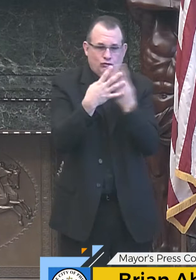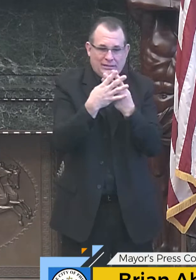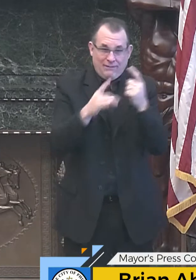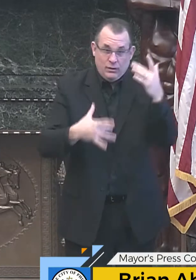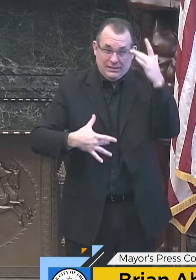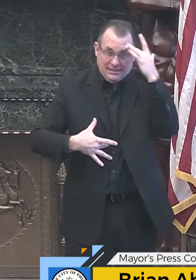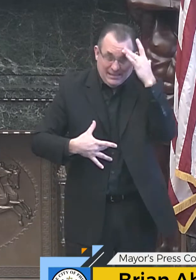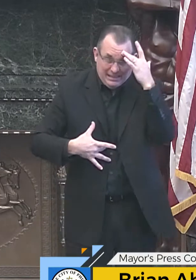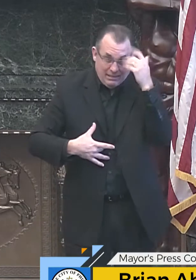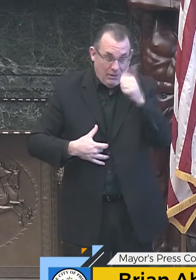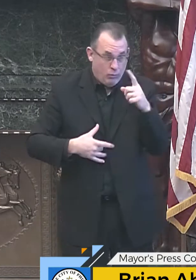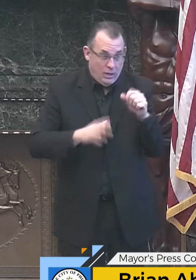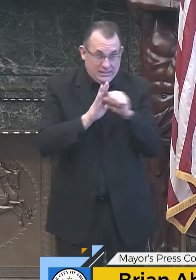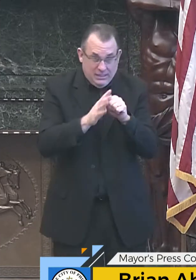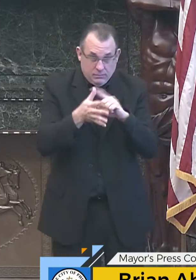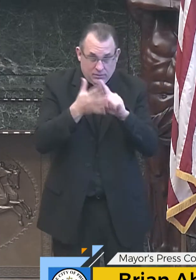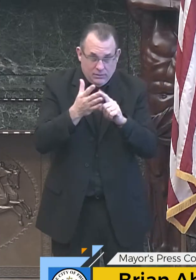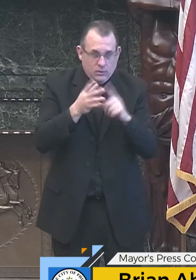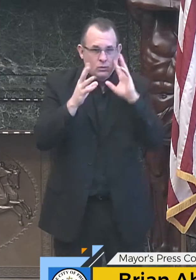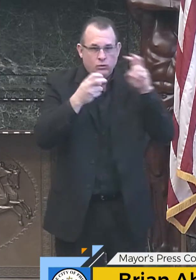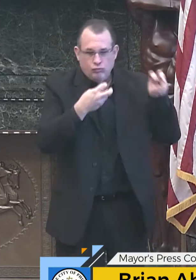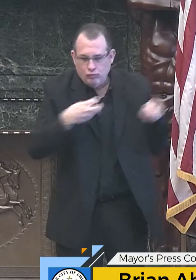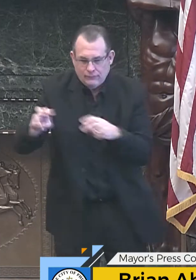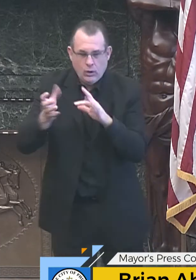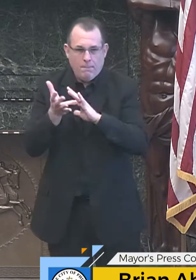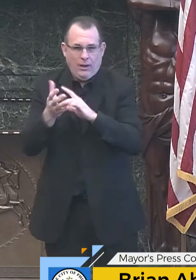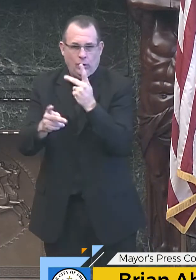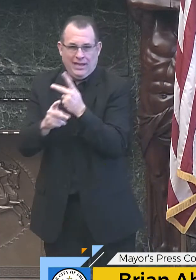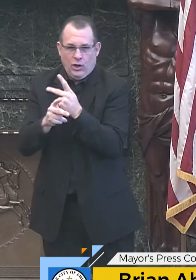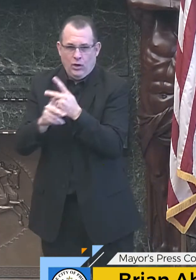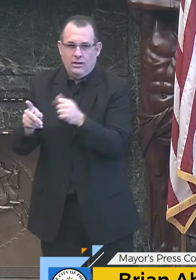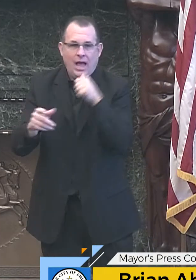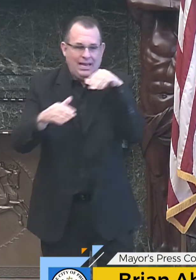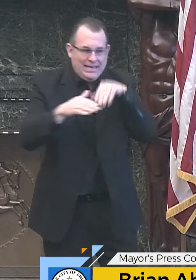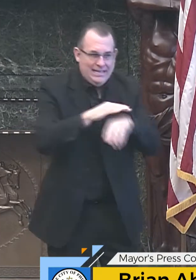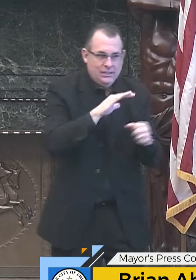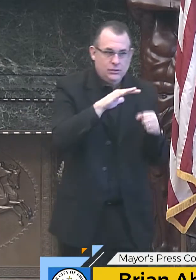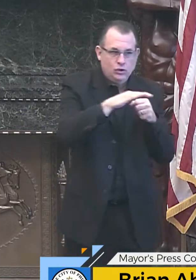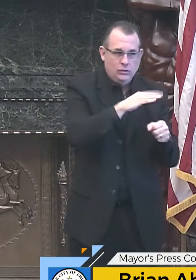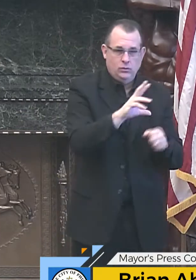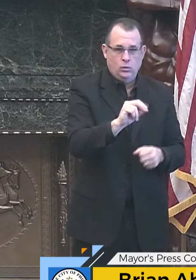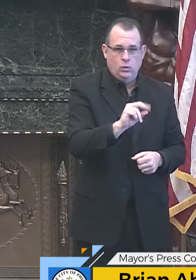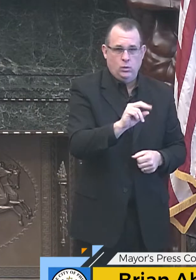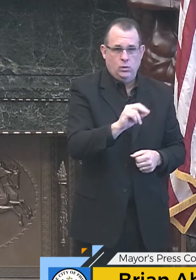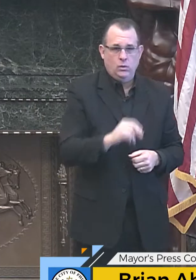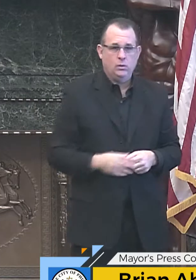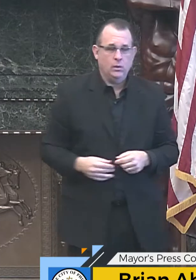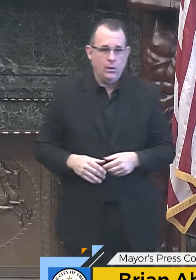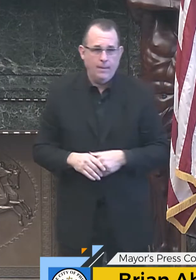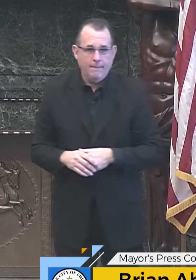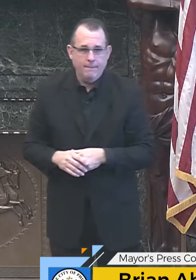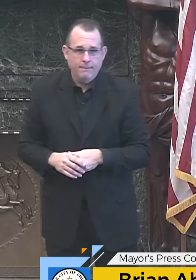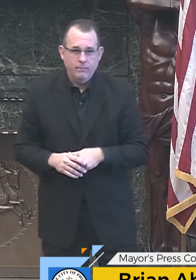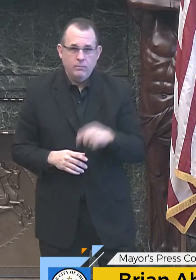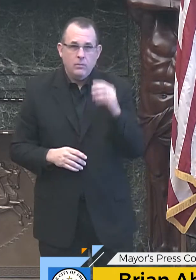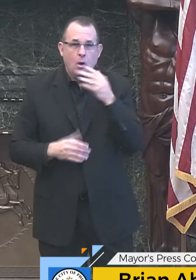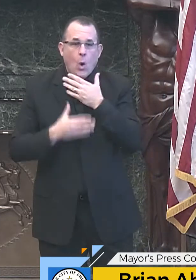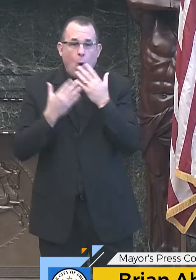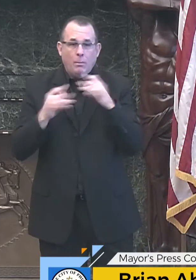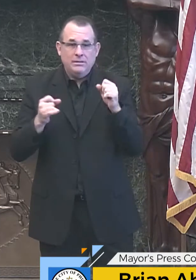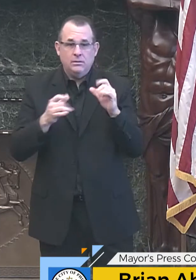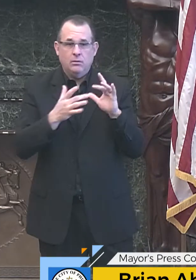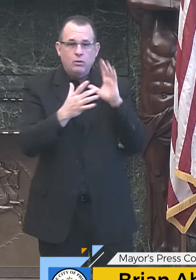is transported to medical care, not admitted to shelters. Meanwhile, homeless outreach is out on the streets. They are